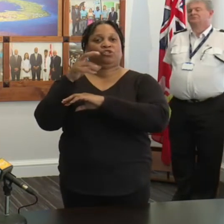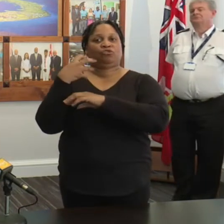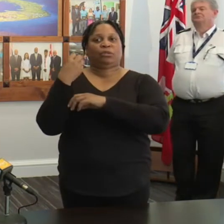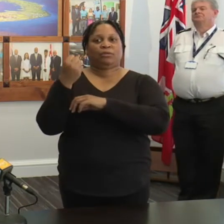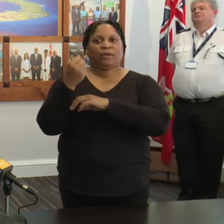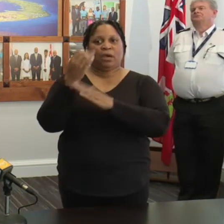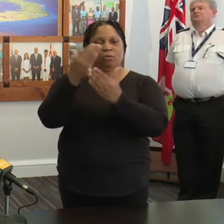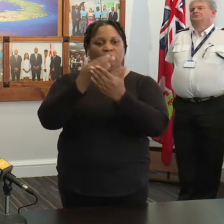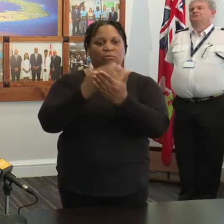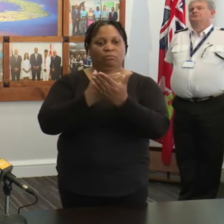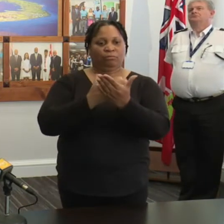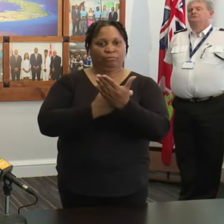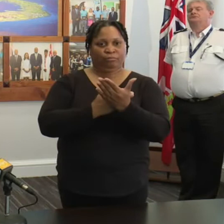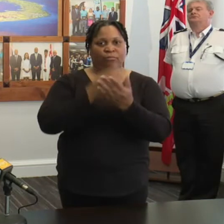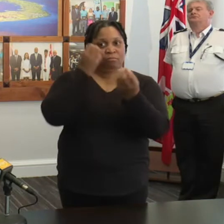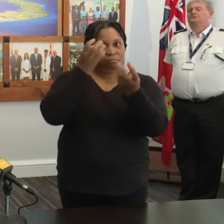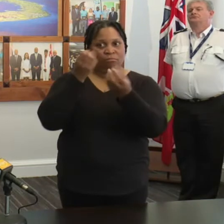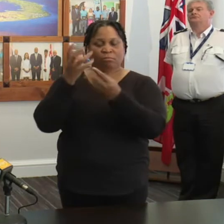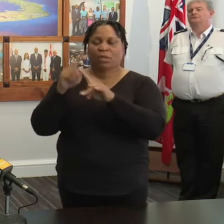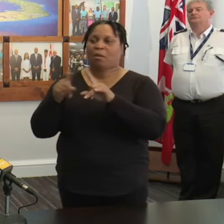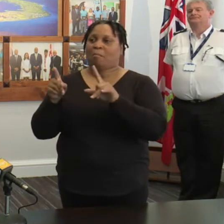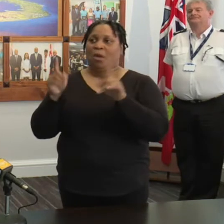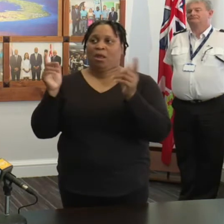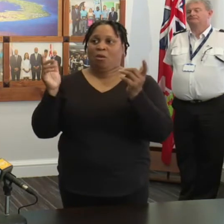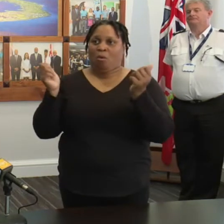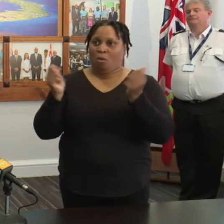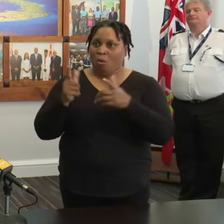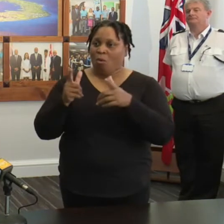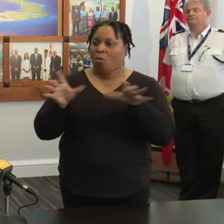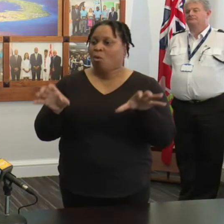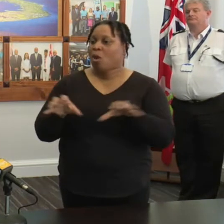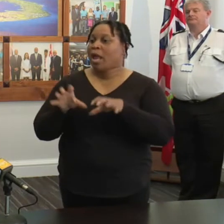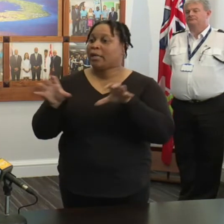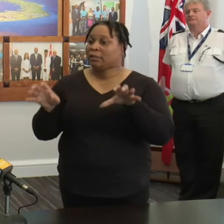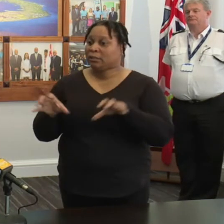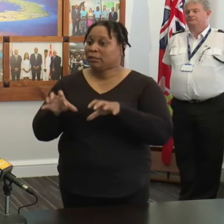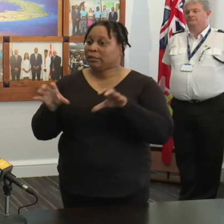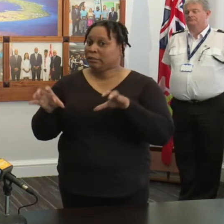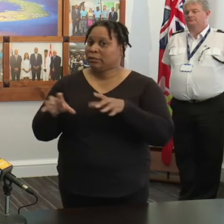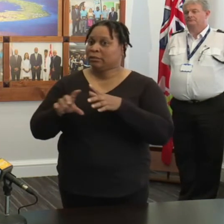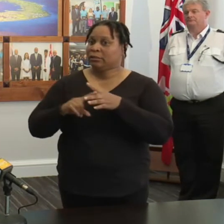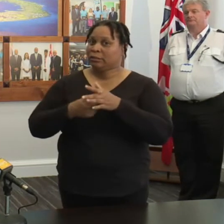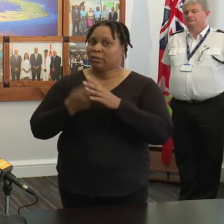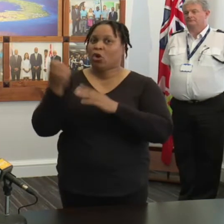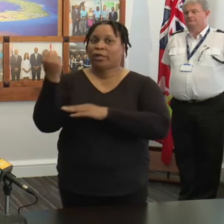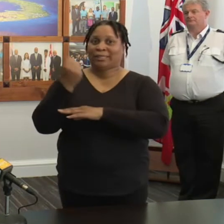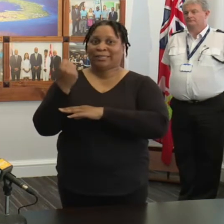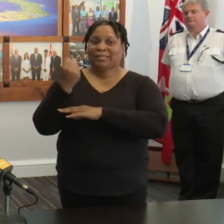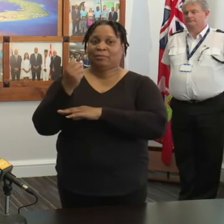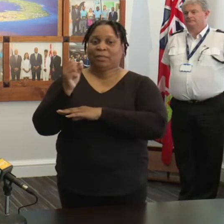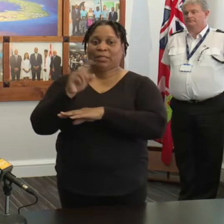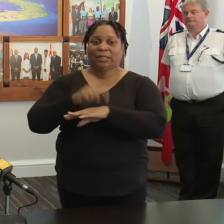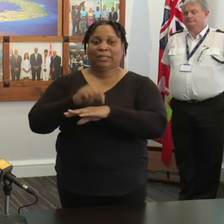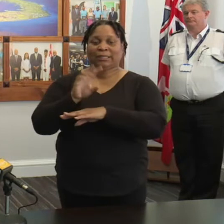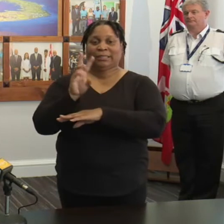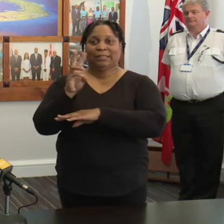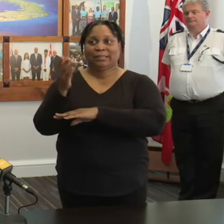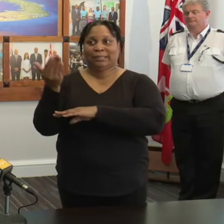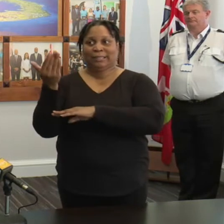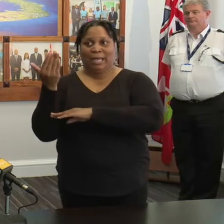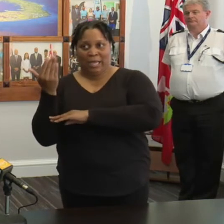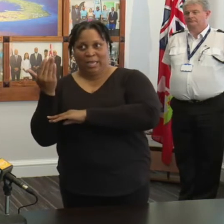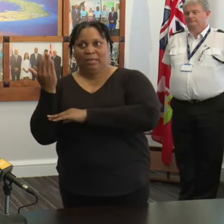guidelines, but this means that all activity as of Saturday at 6 a.m. must